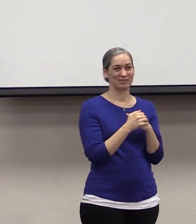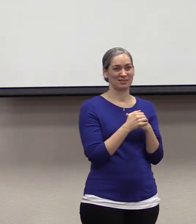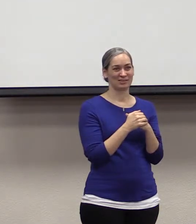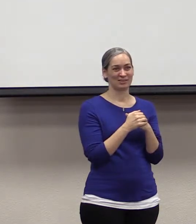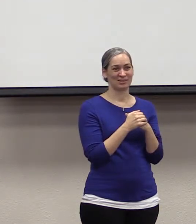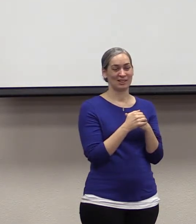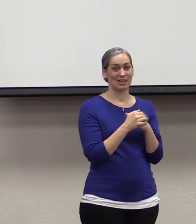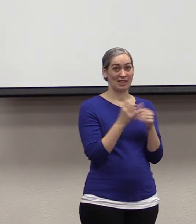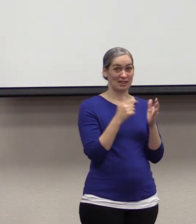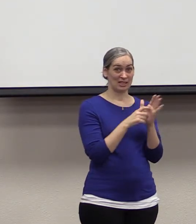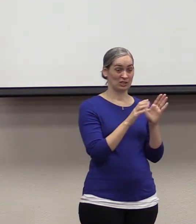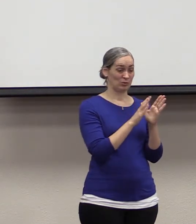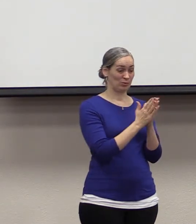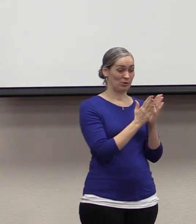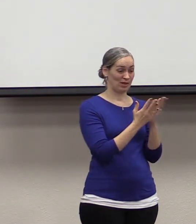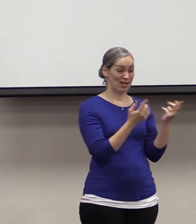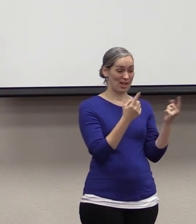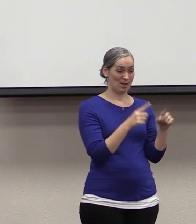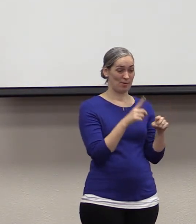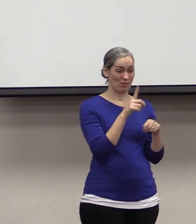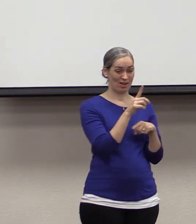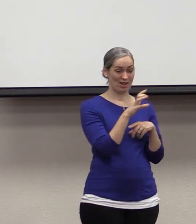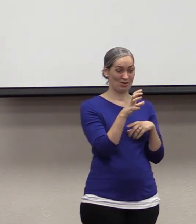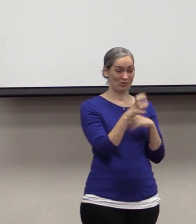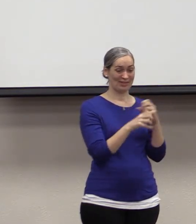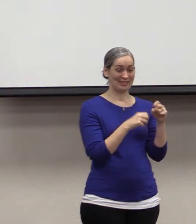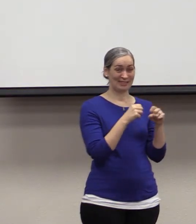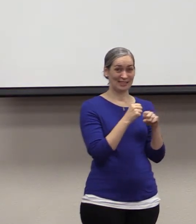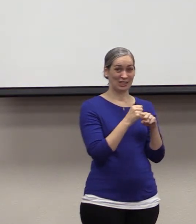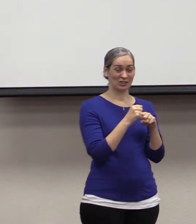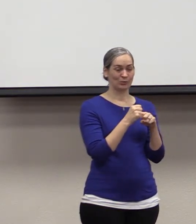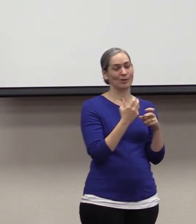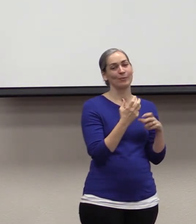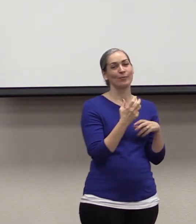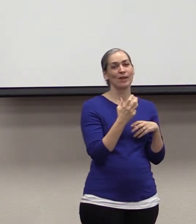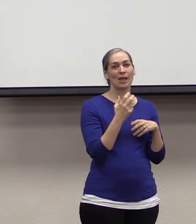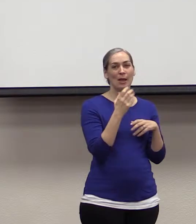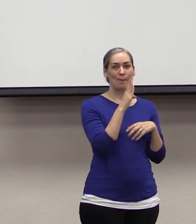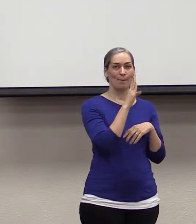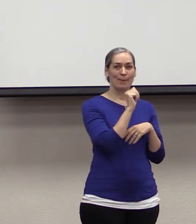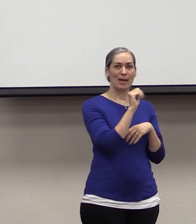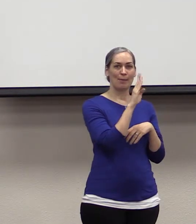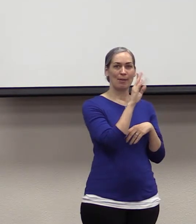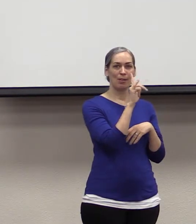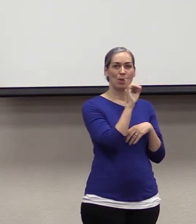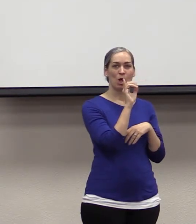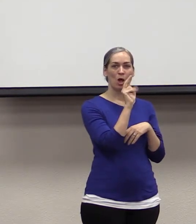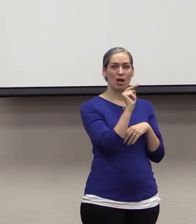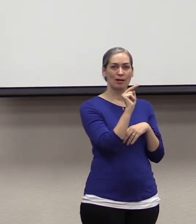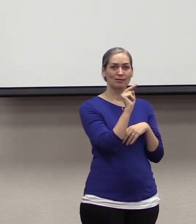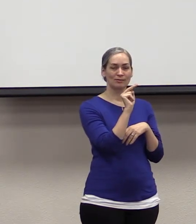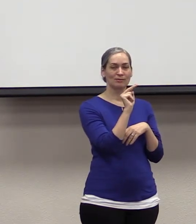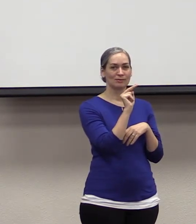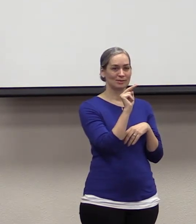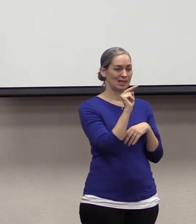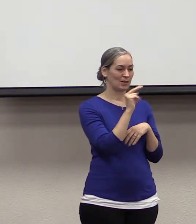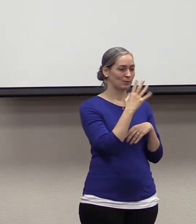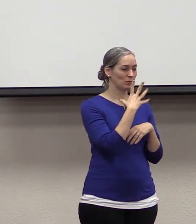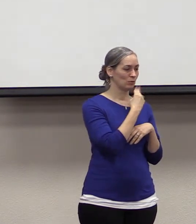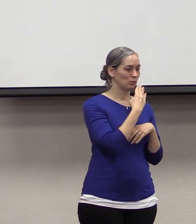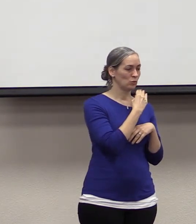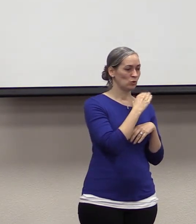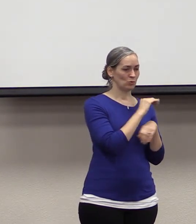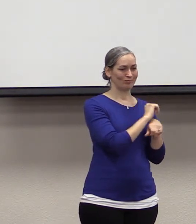takes place 100 years after the Babylonian exile. If you're here in school, you should know what that is. If you don't, there's time to fix that